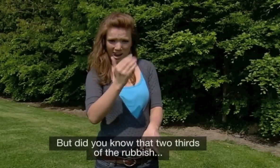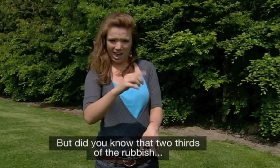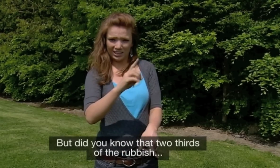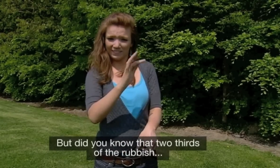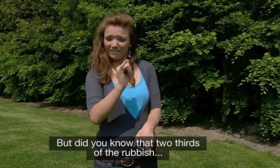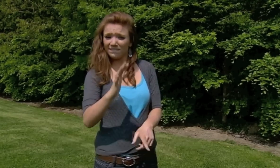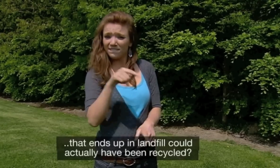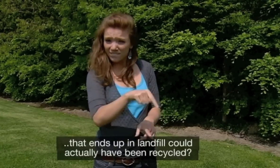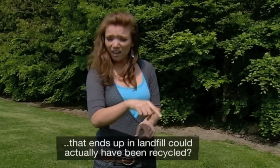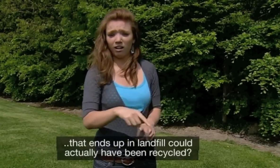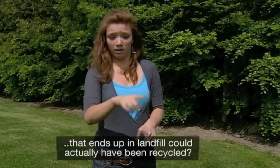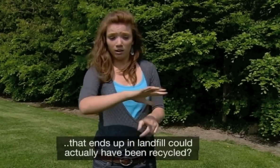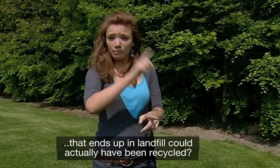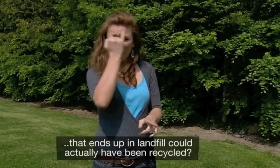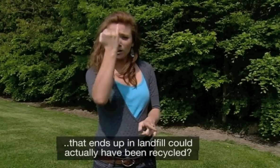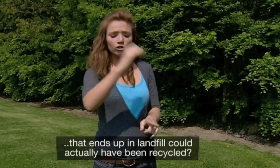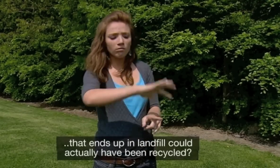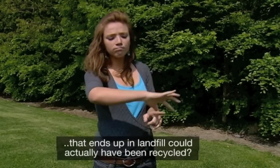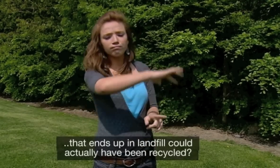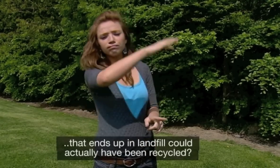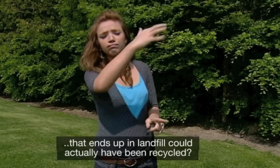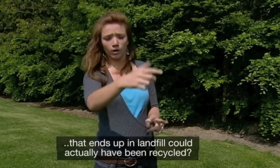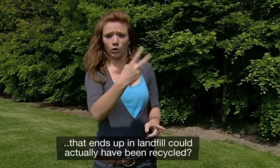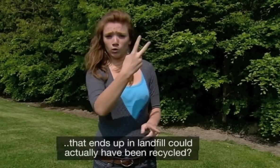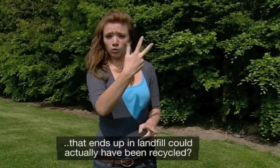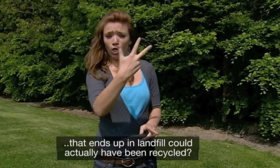that ends up in landfill could actually have been recycled?